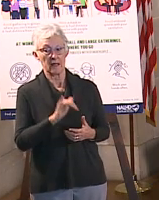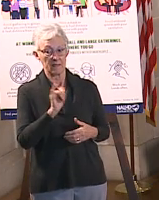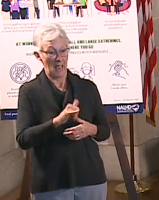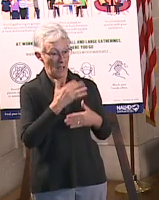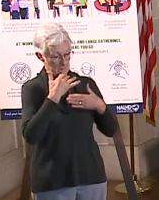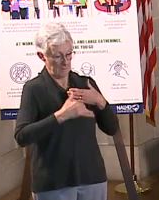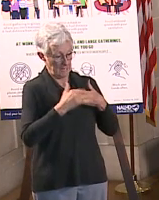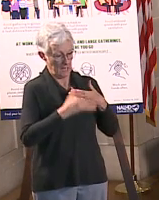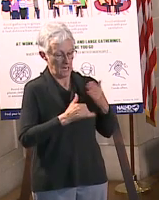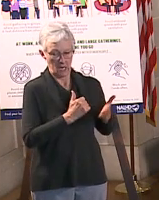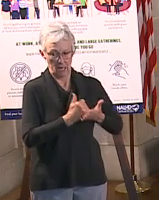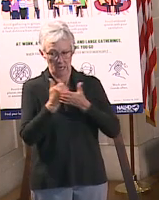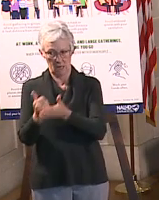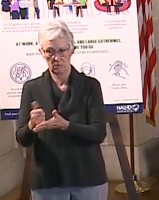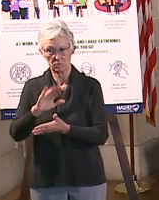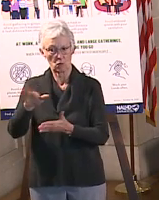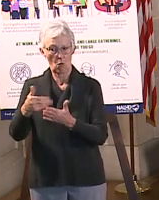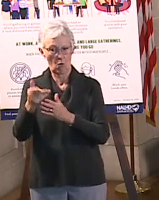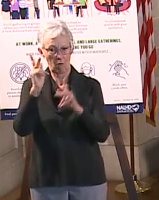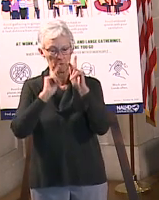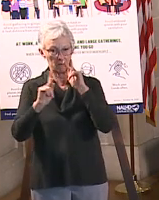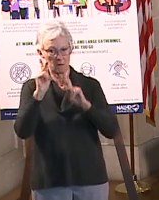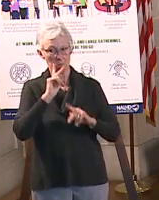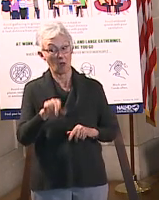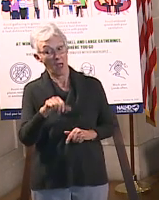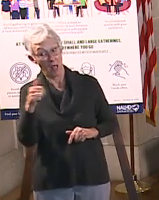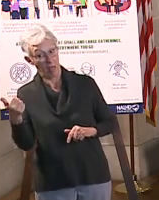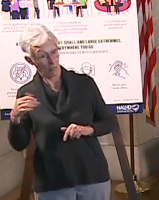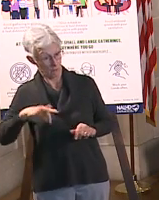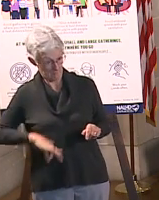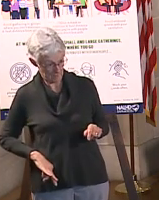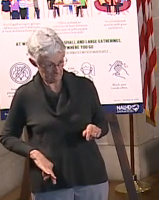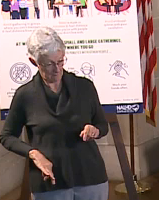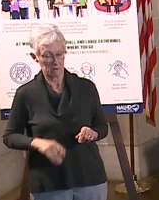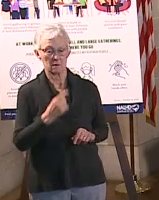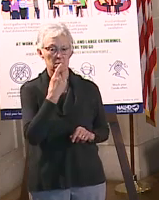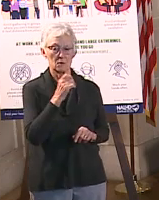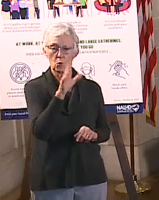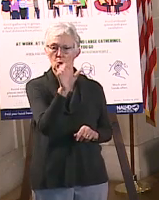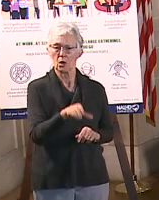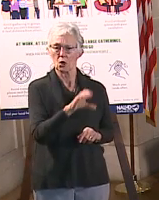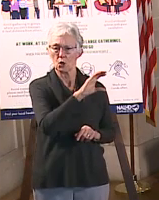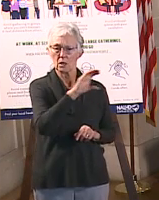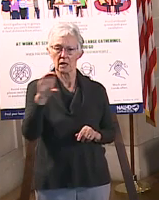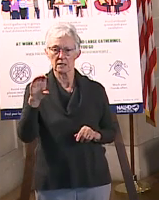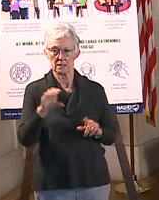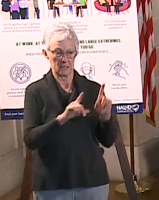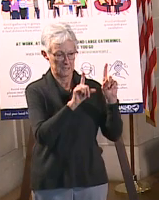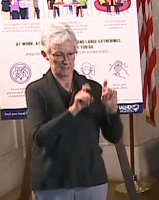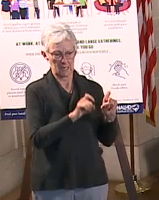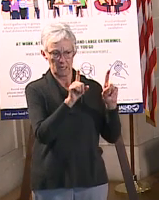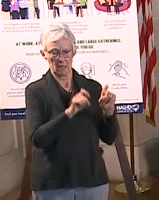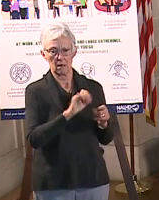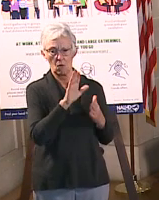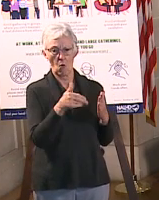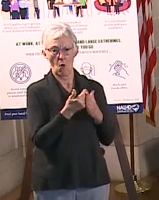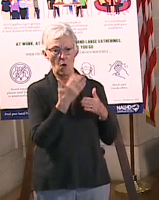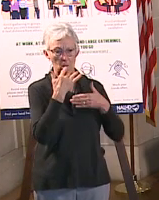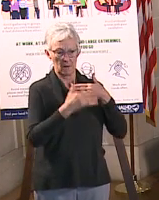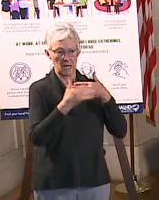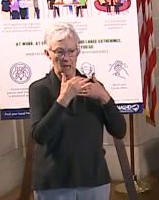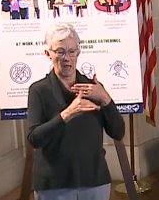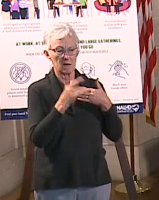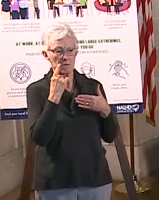benefit to donating blood to the American Red Cross. The Red Cross tests all blood donations for the presence